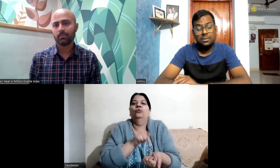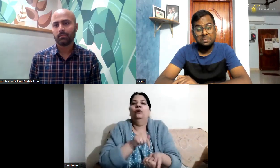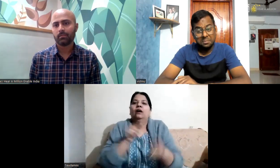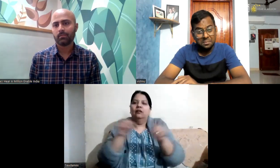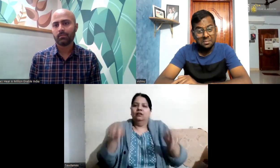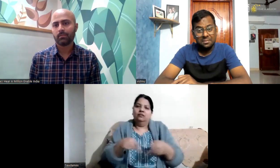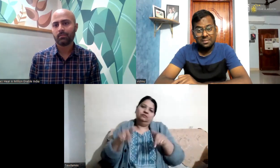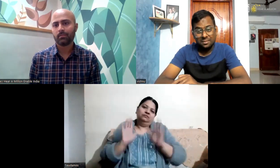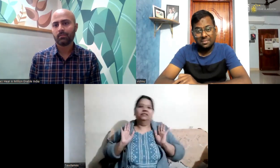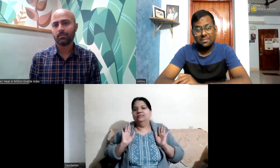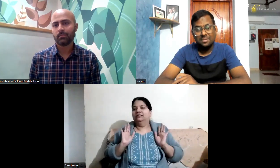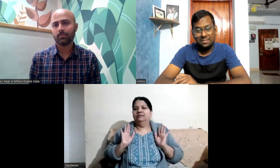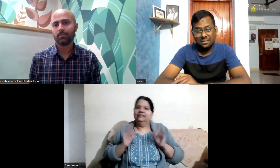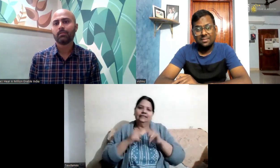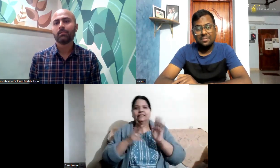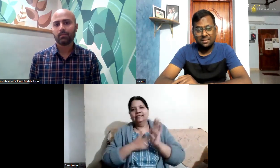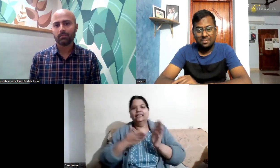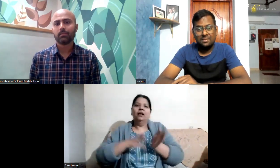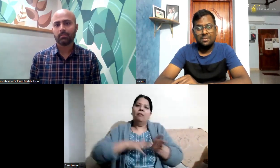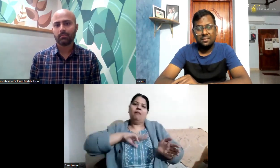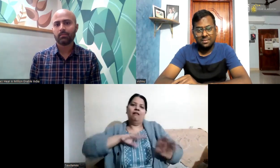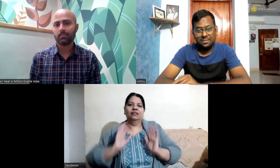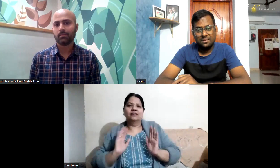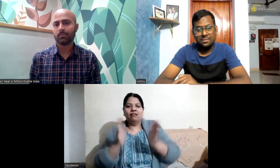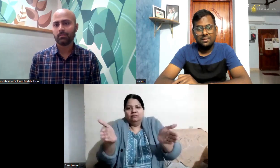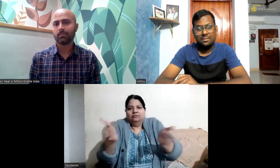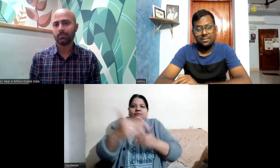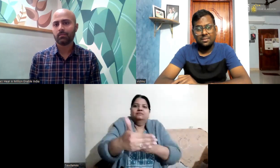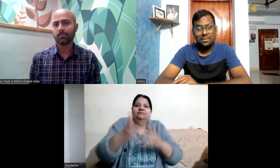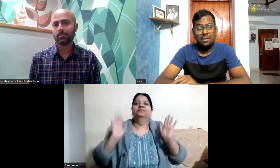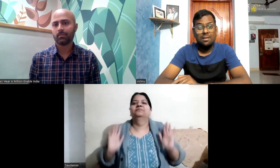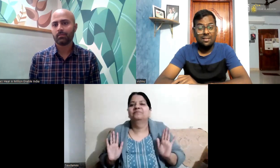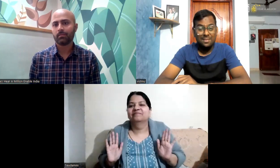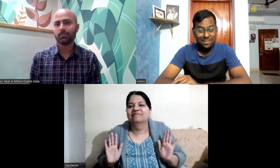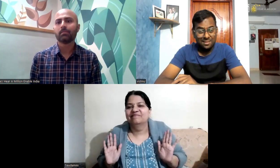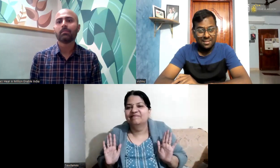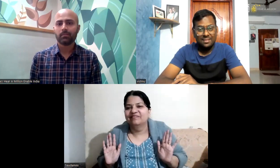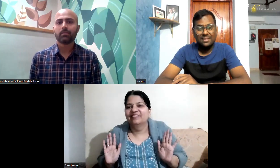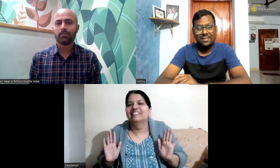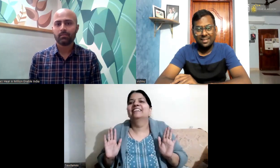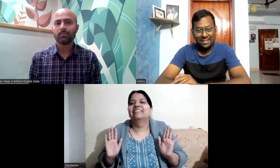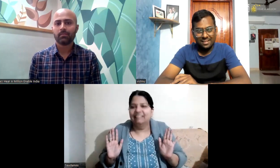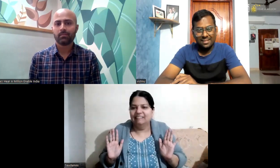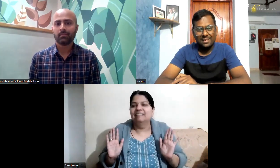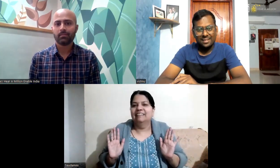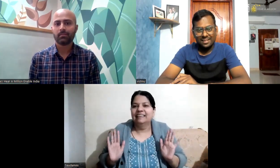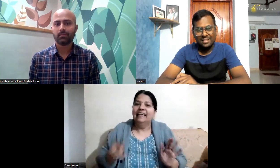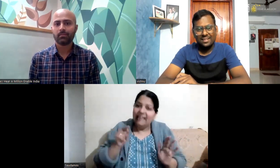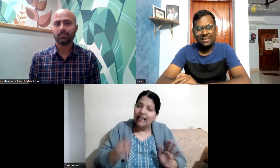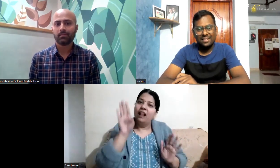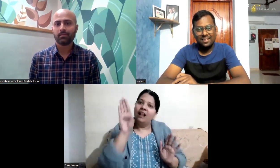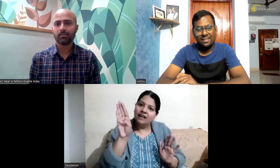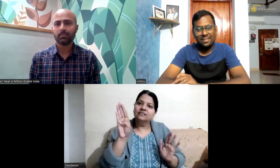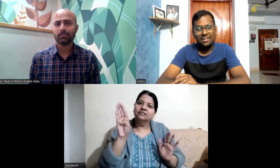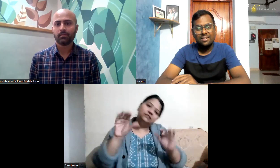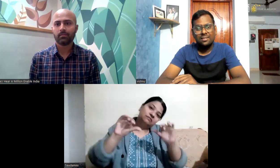they are scared of it. So that's how the state follow their jurisdiction. So that is the reason, if it's happening in Maharashtra, then